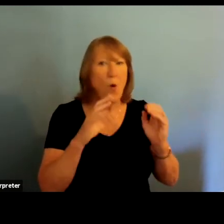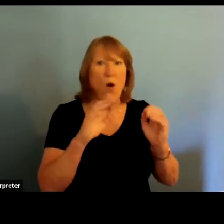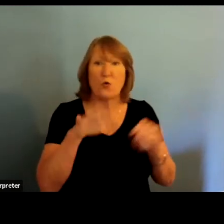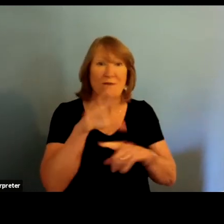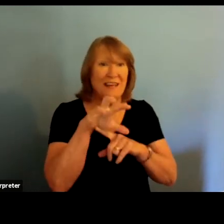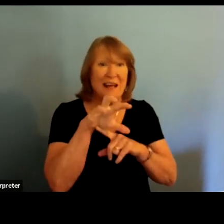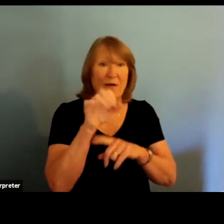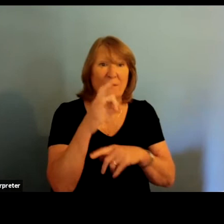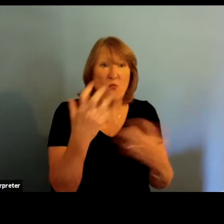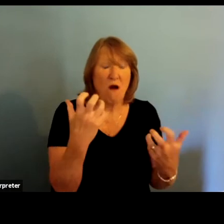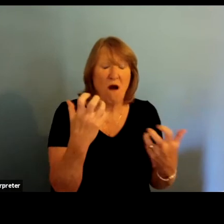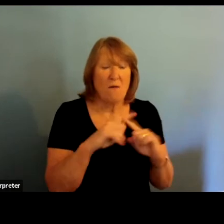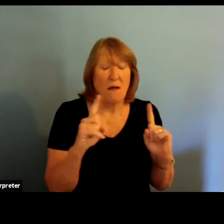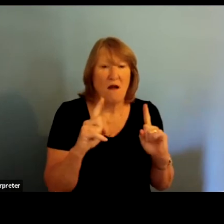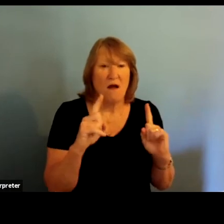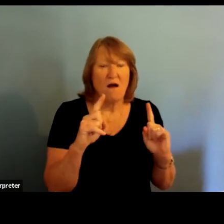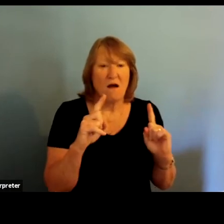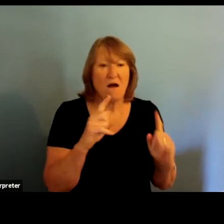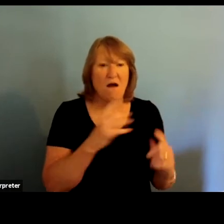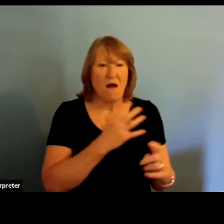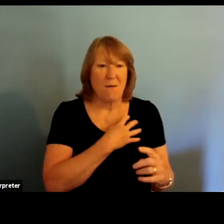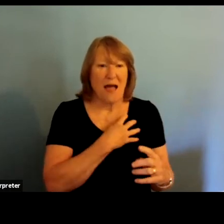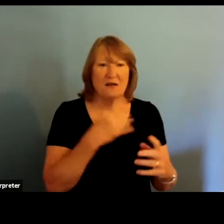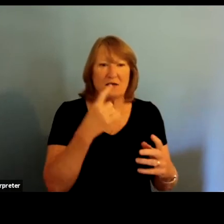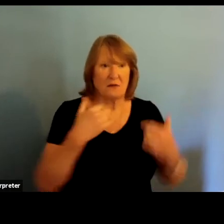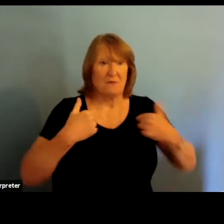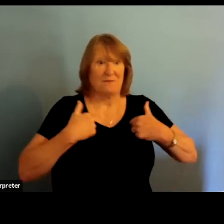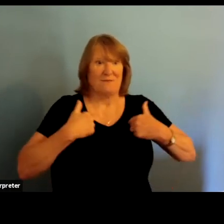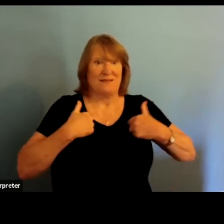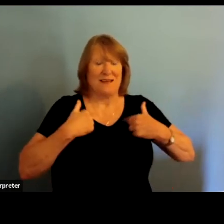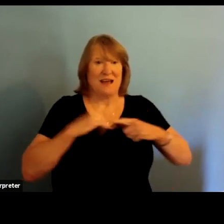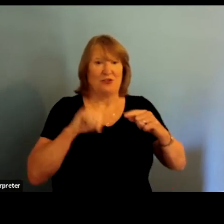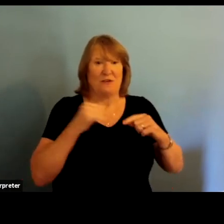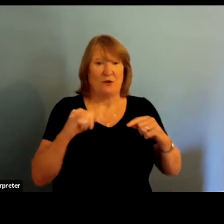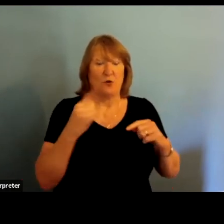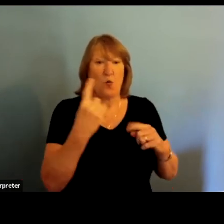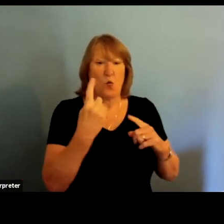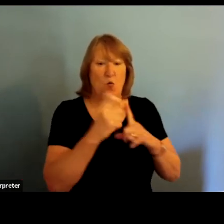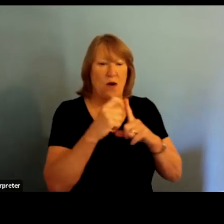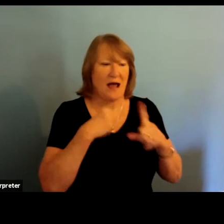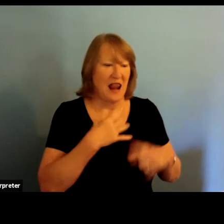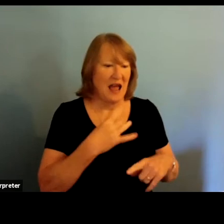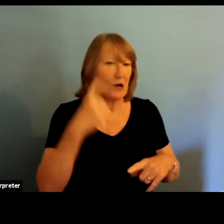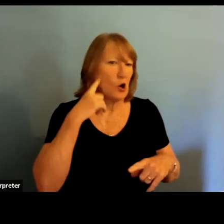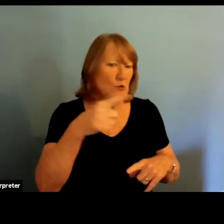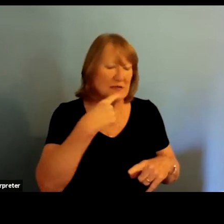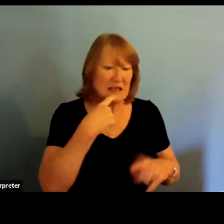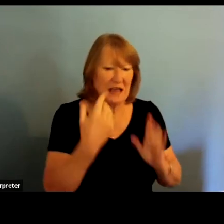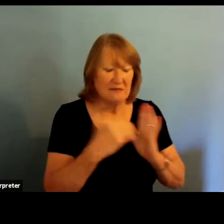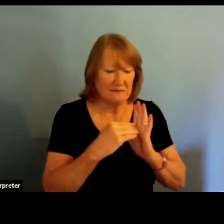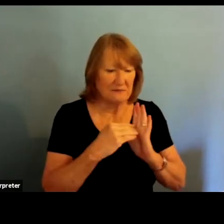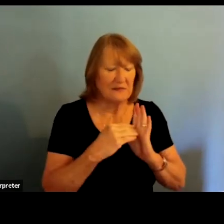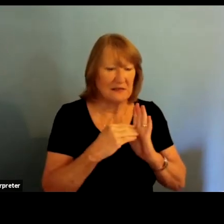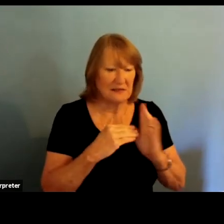But Matt, just me personally, I think the word that I liked you say in the presentation